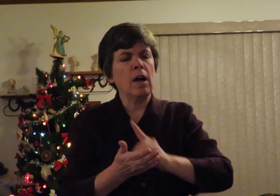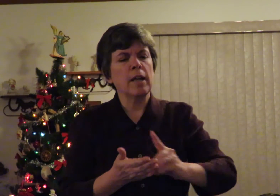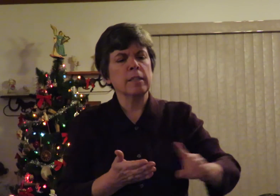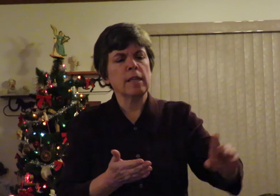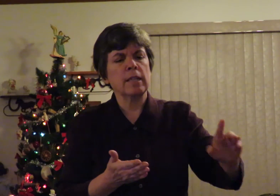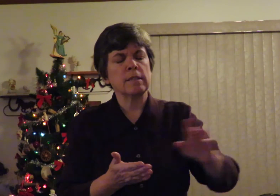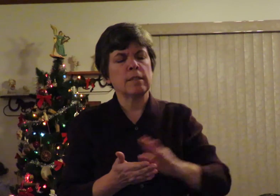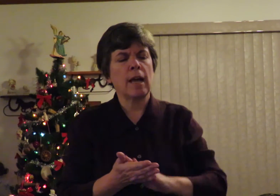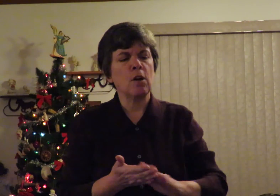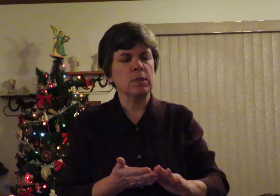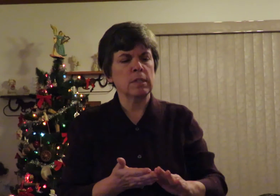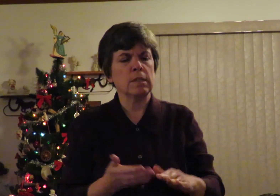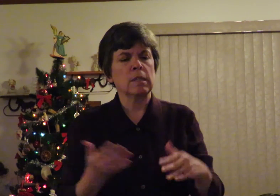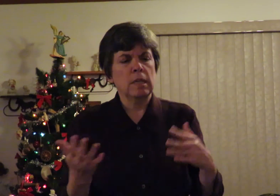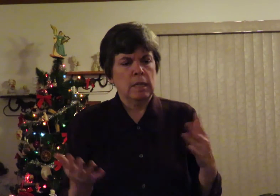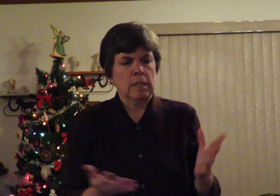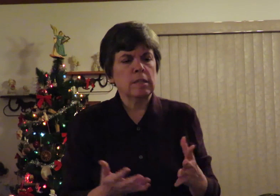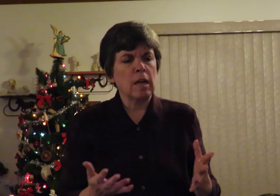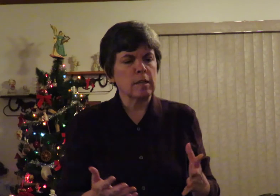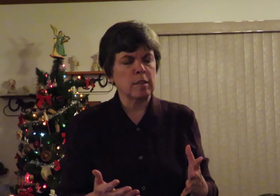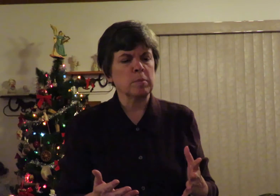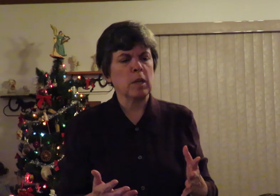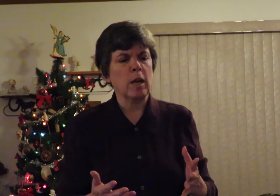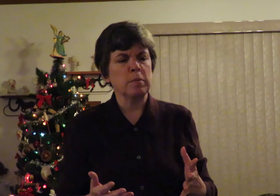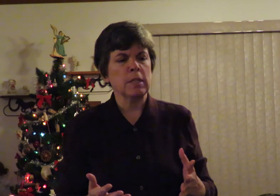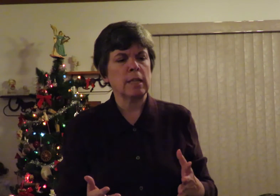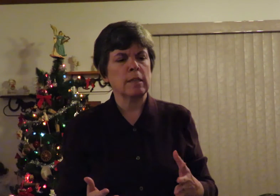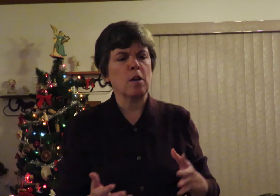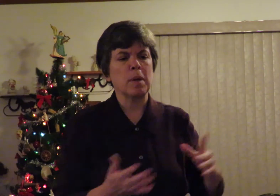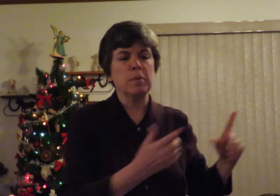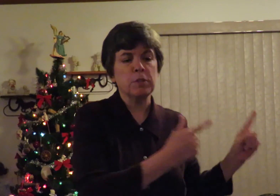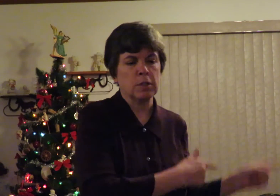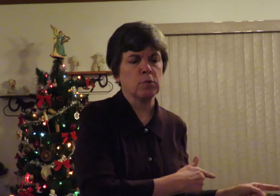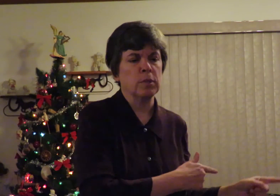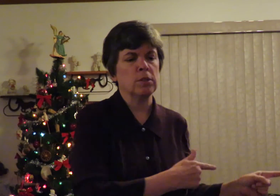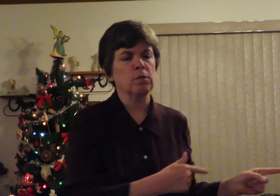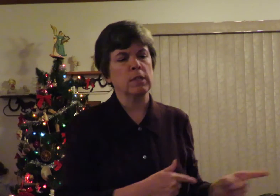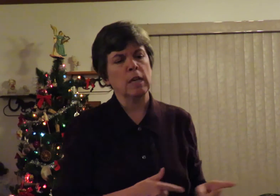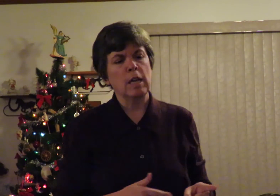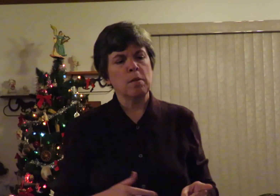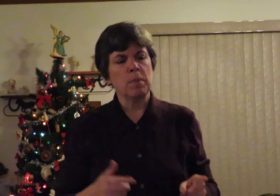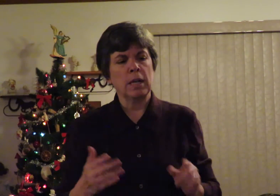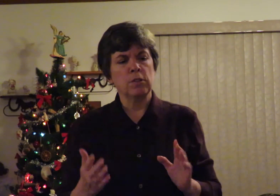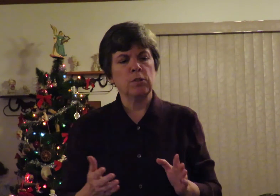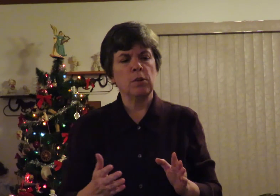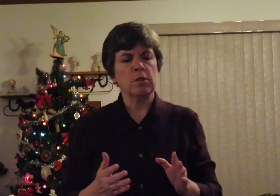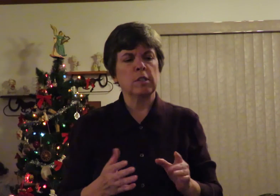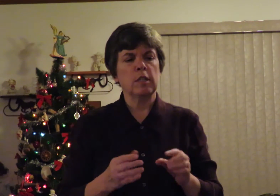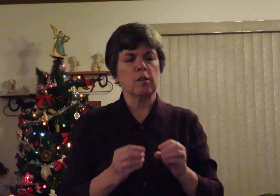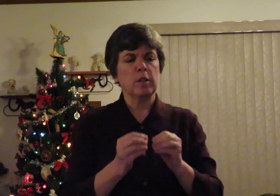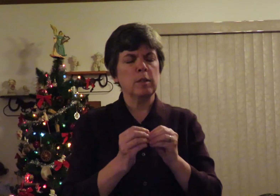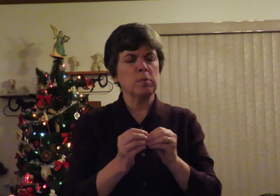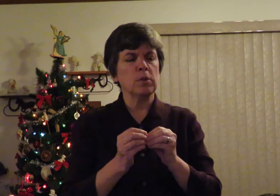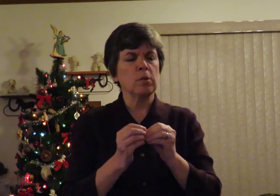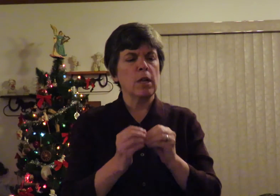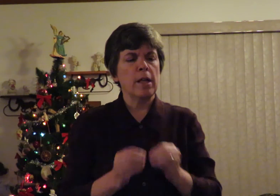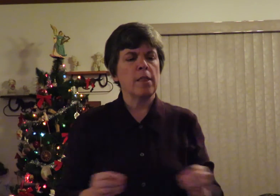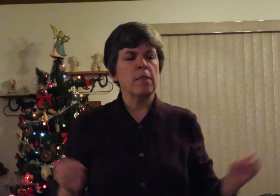divine, and that's how it is sung sometimes, and that's how my music is going to do it. But I just noticed in our hymnal that